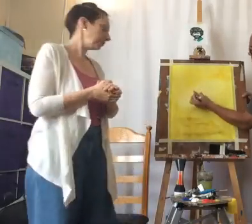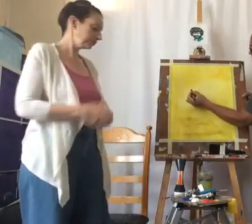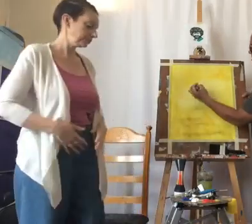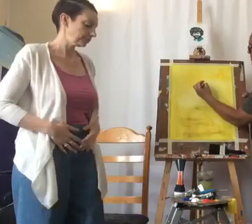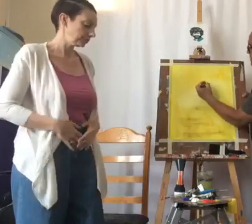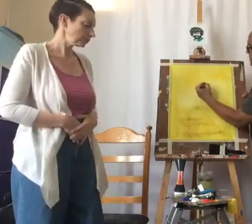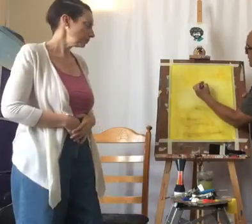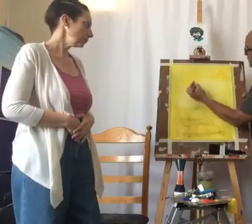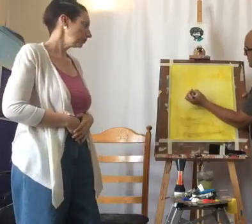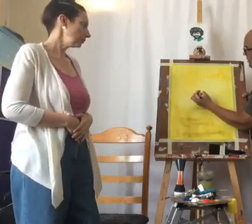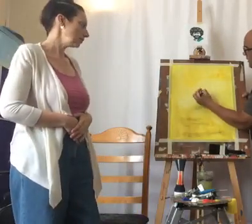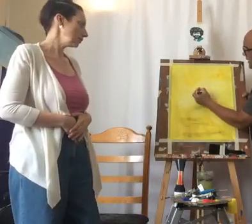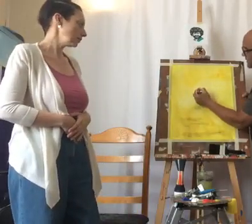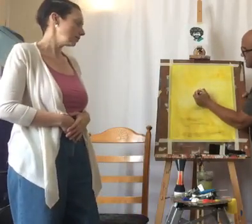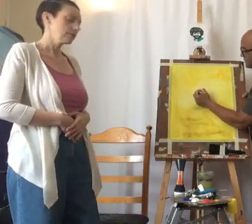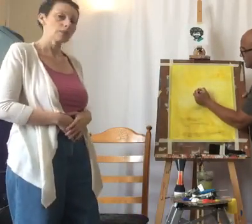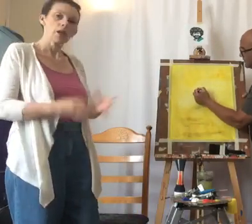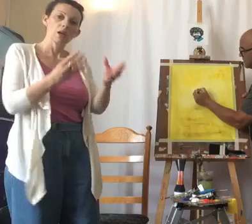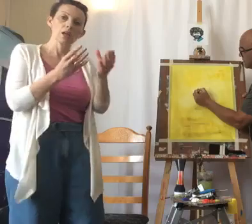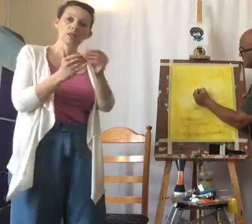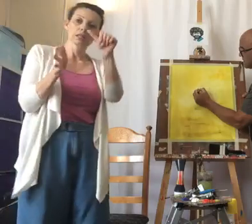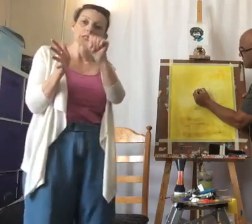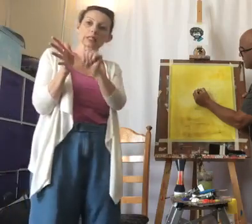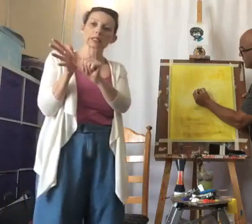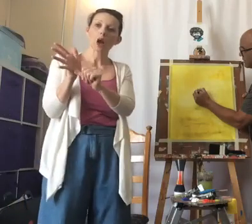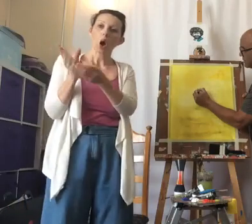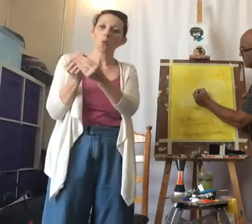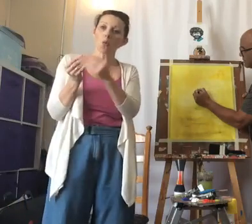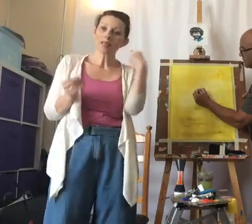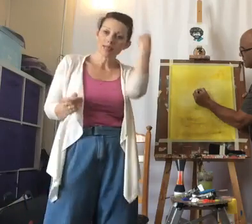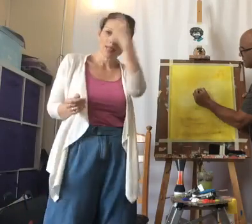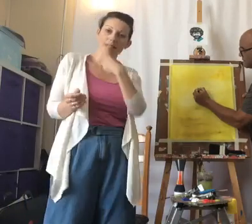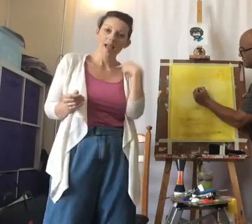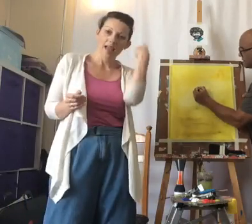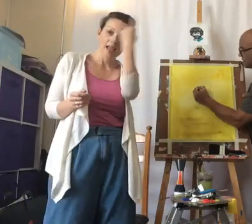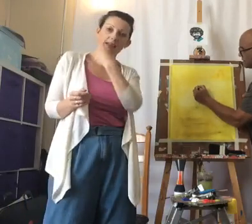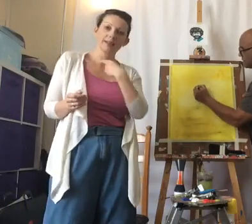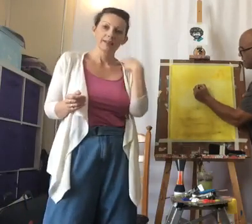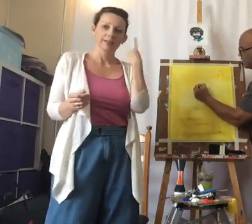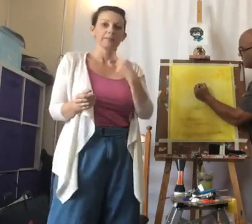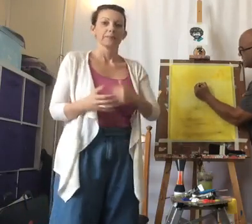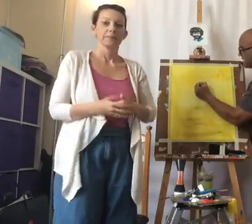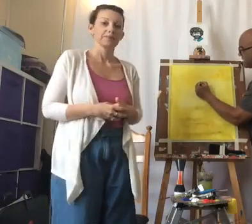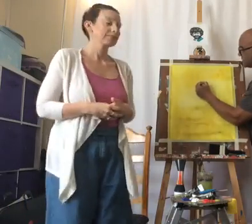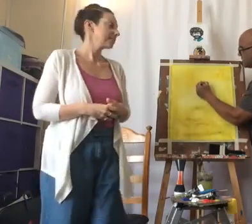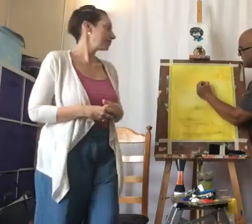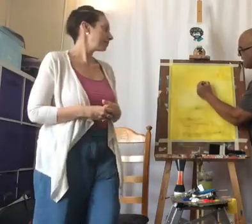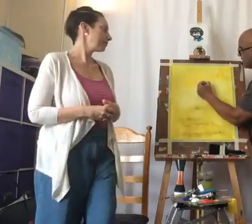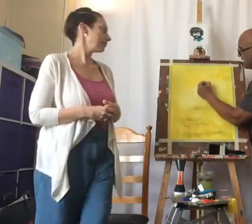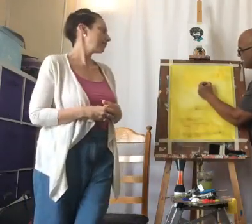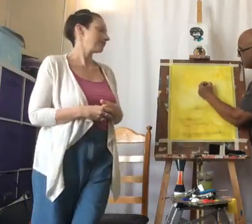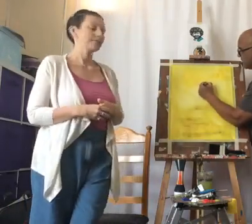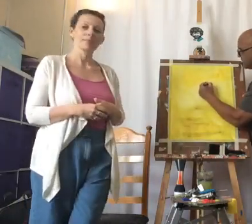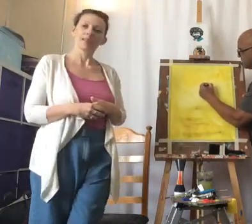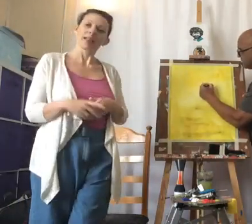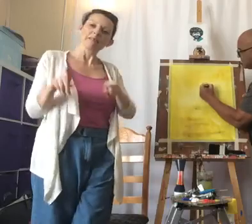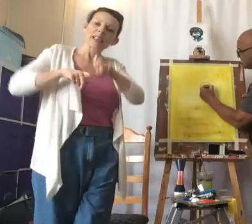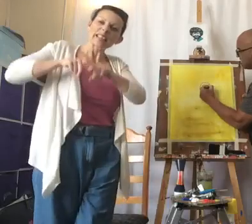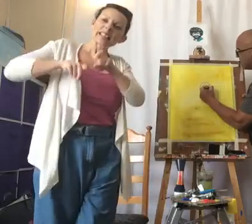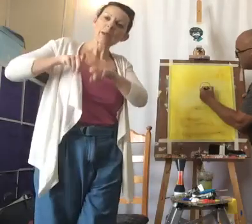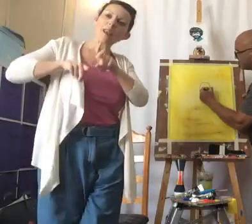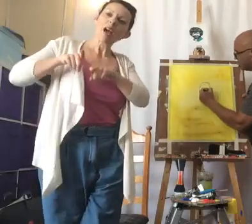So I'm going to start with a head, which is like, I wanted to say an upside down egg, but